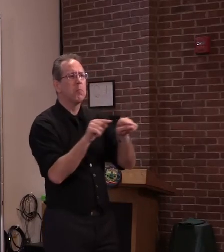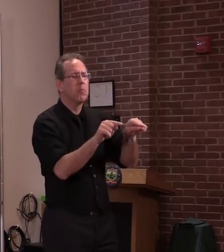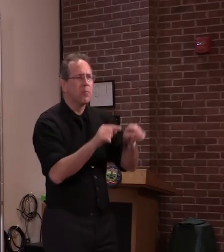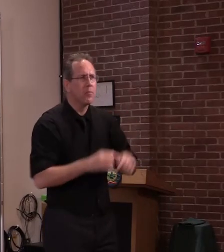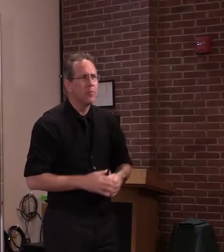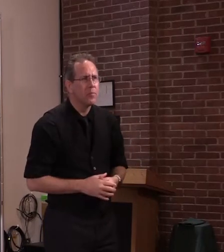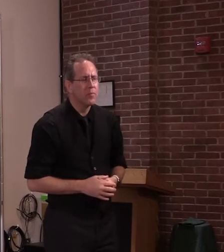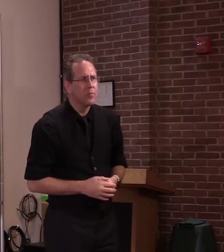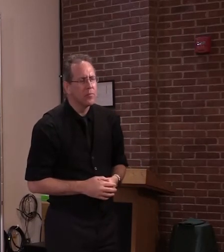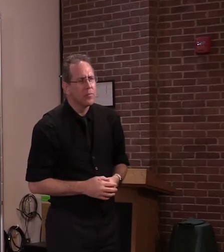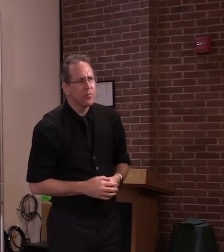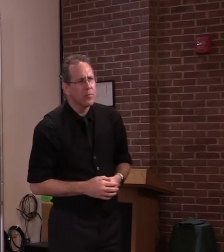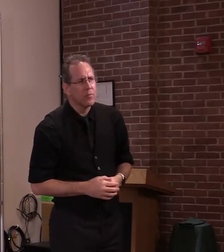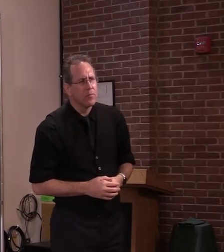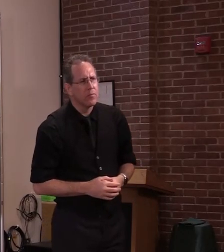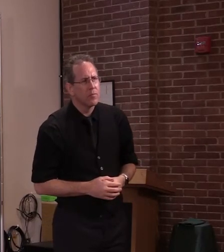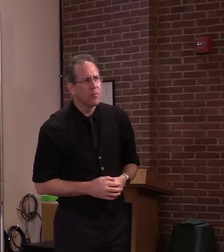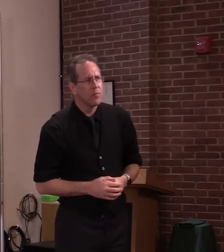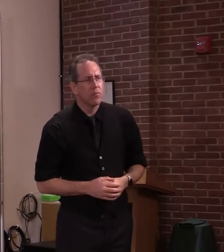Okay. Well, thank you for your time.